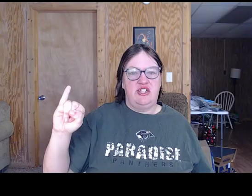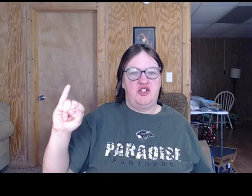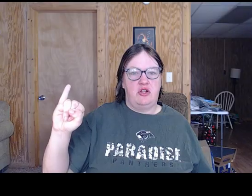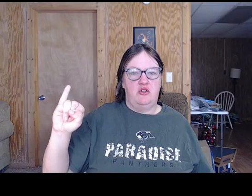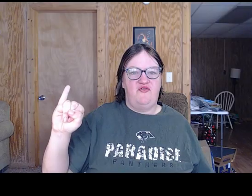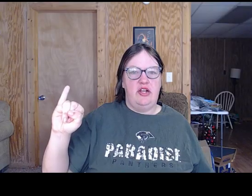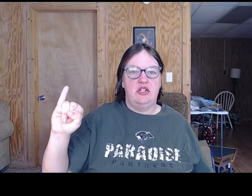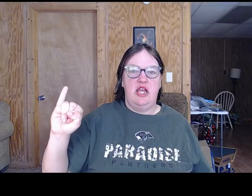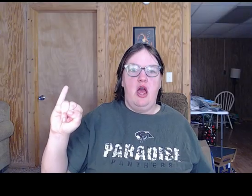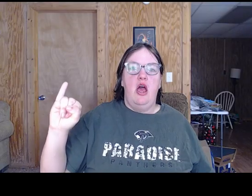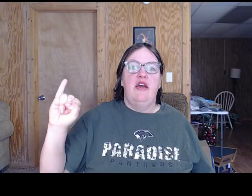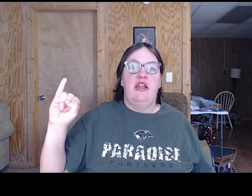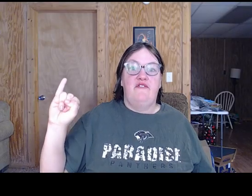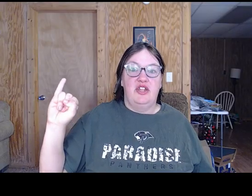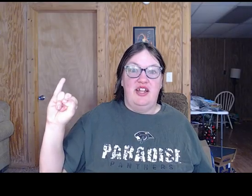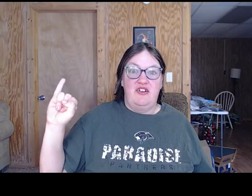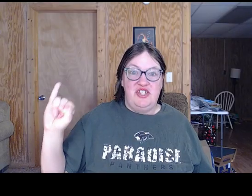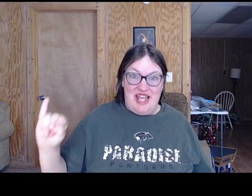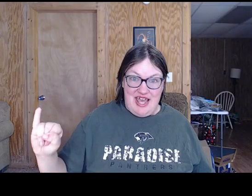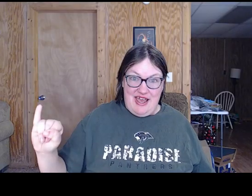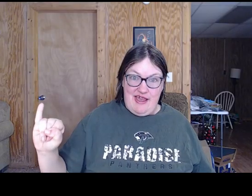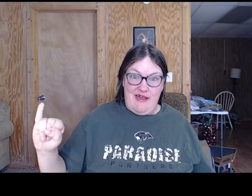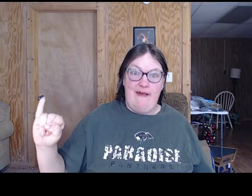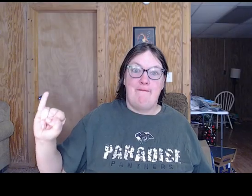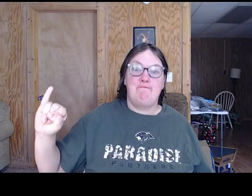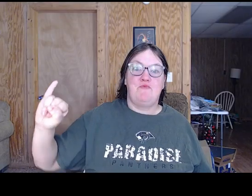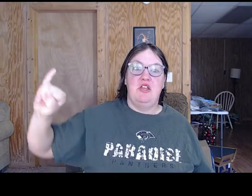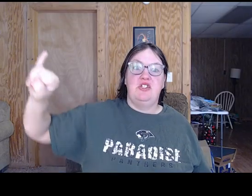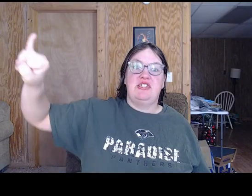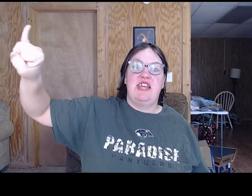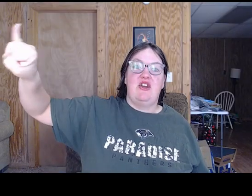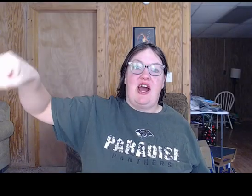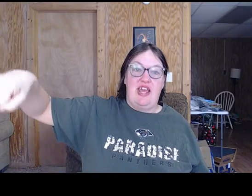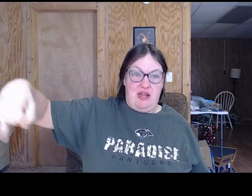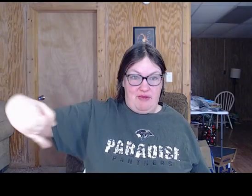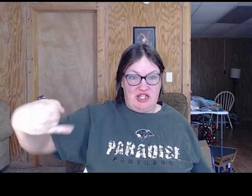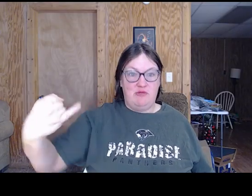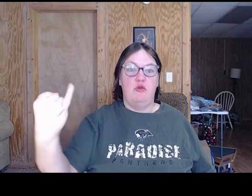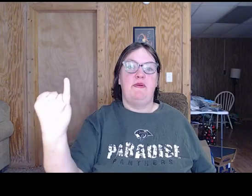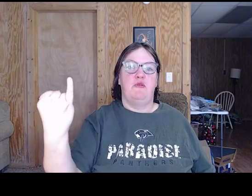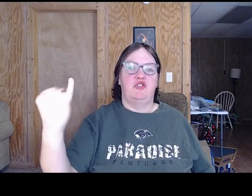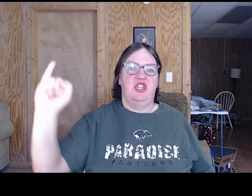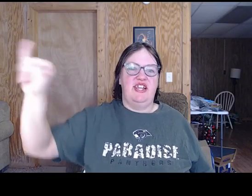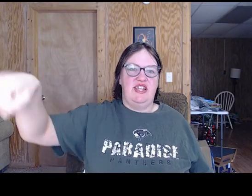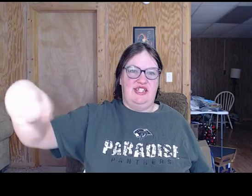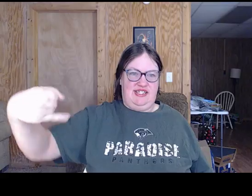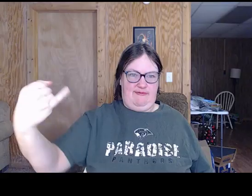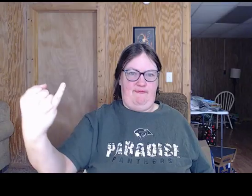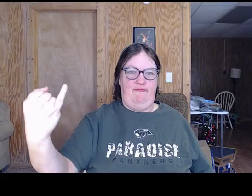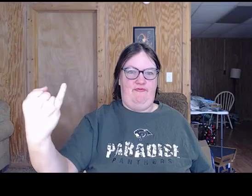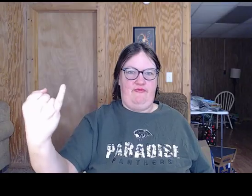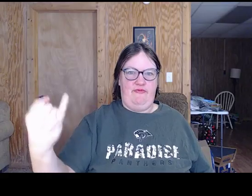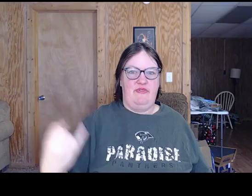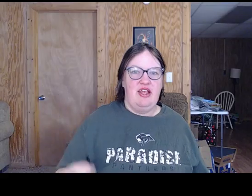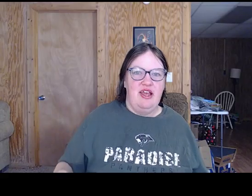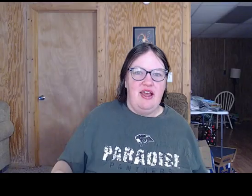your closed fingers. Now for the letter J, you just take your I hand and make a swooping motion like this. All